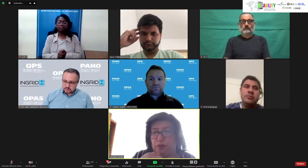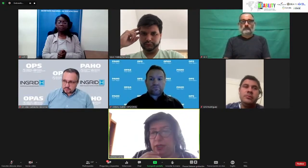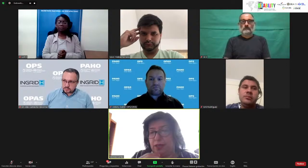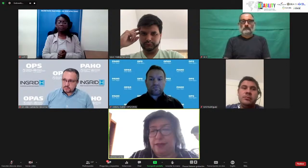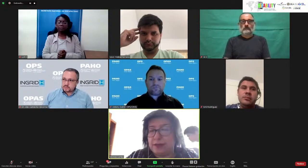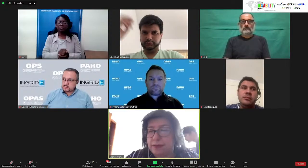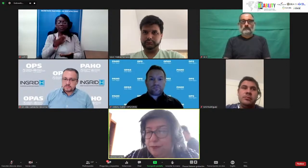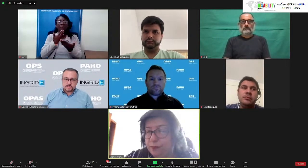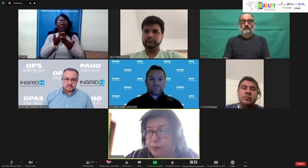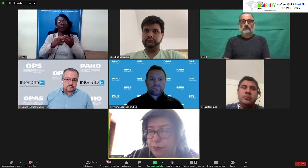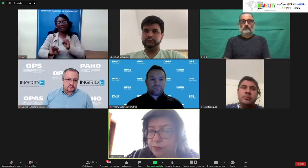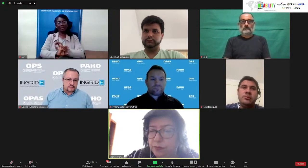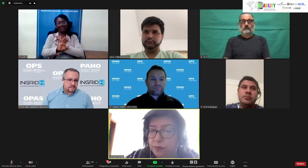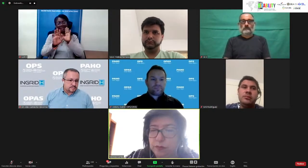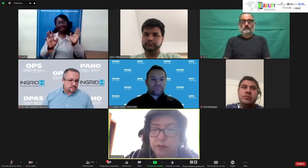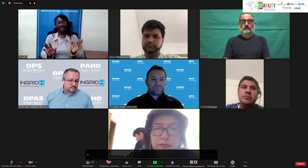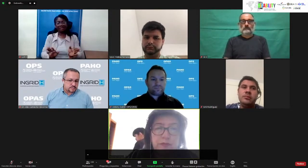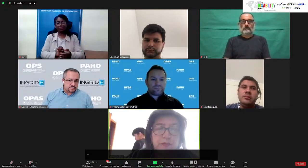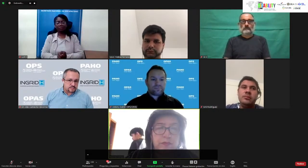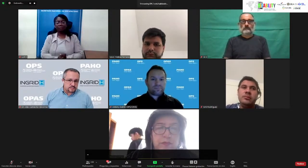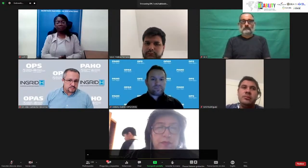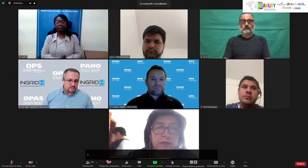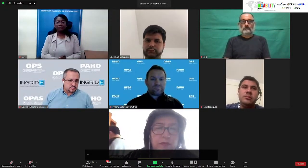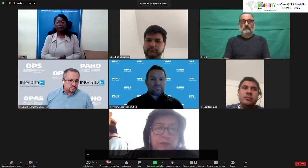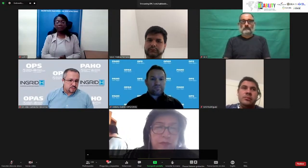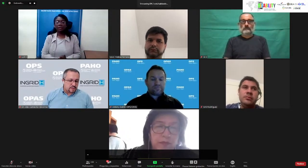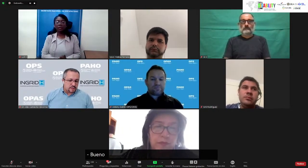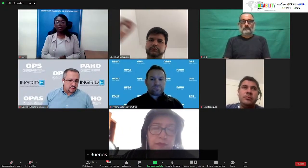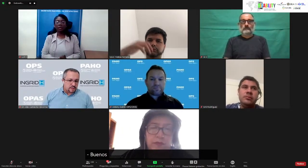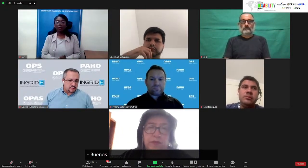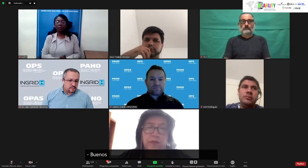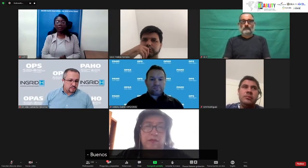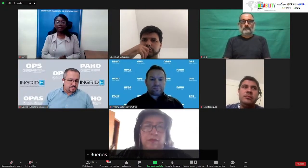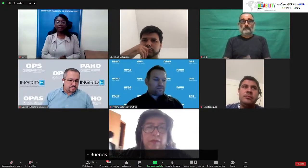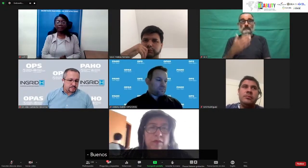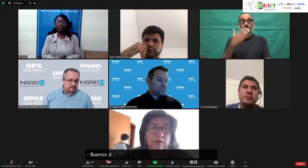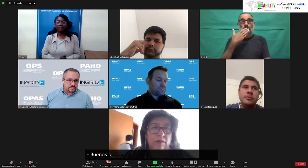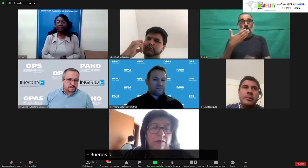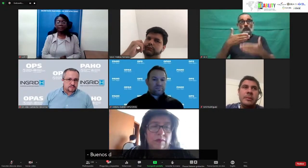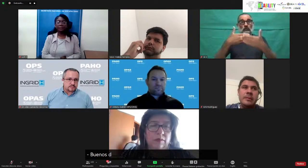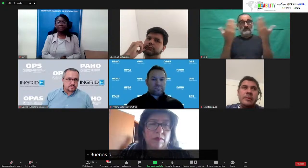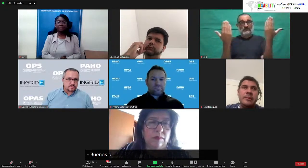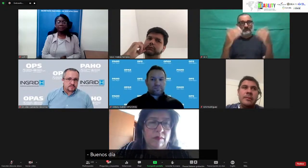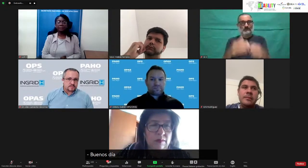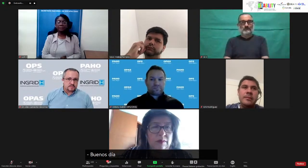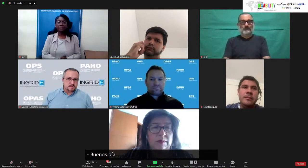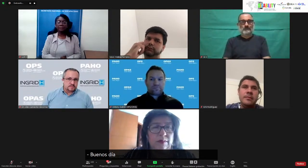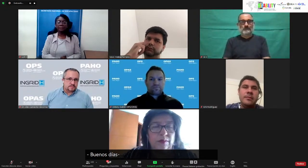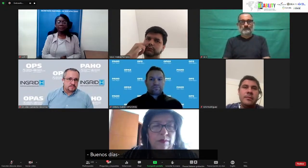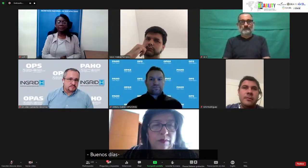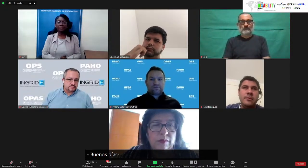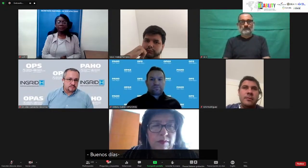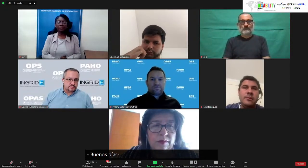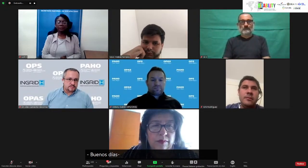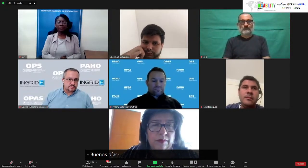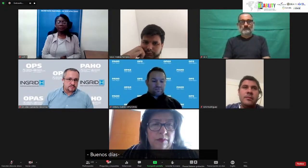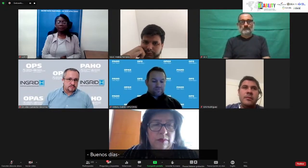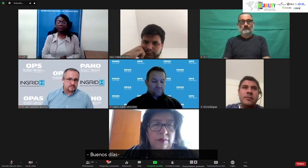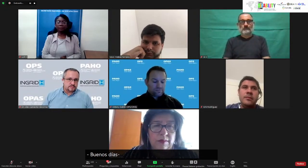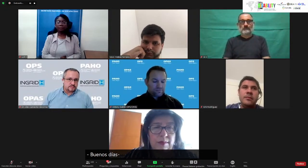buenos dias good morning pamela molina can you please turn on your camera